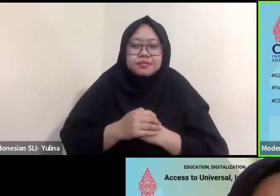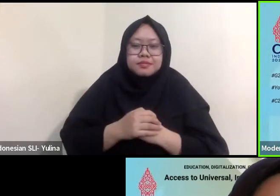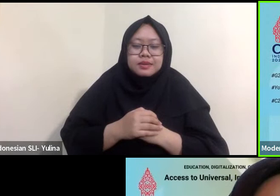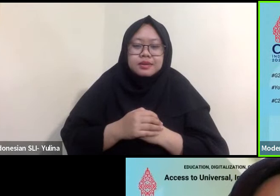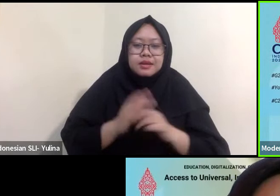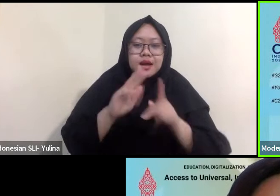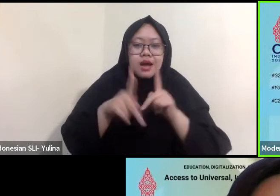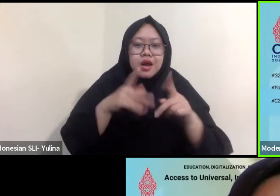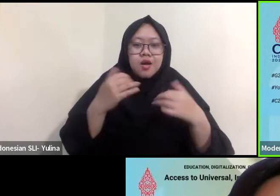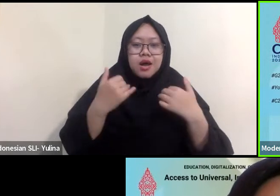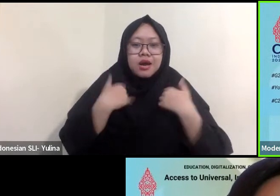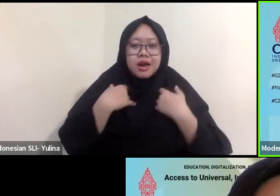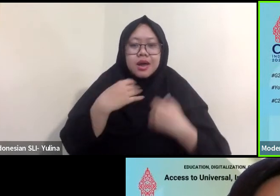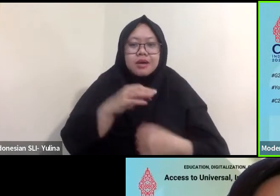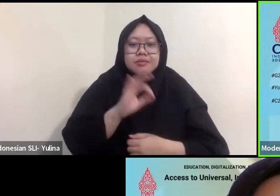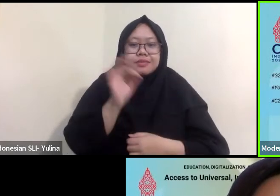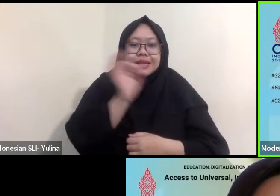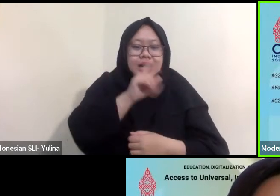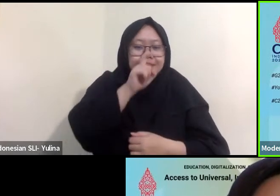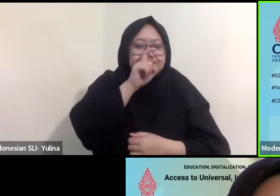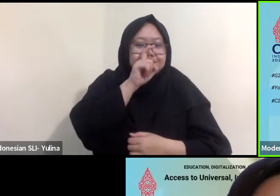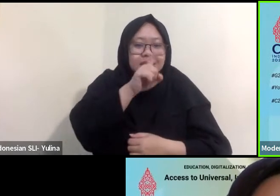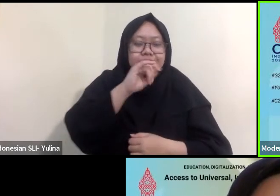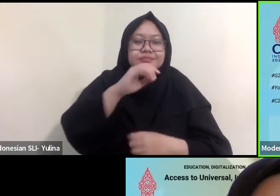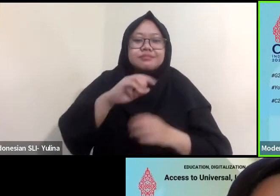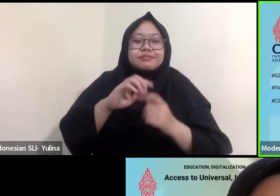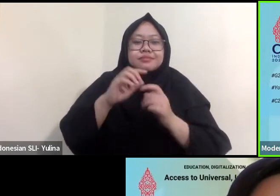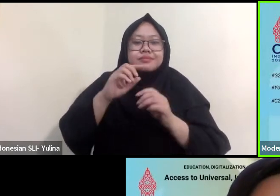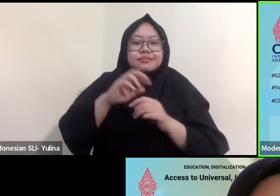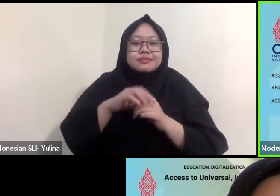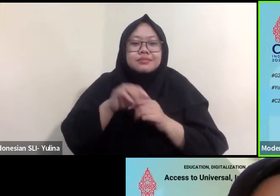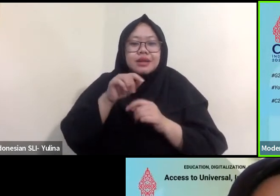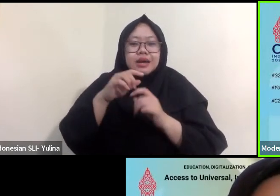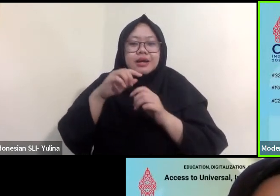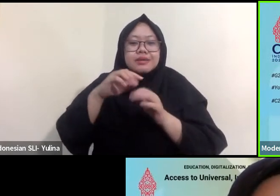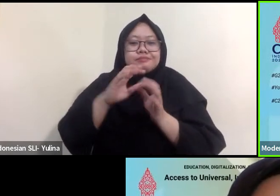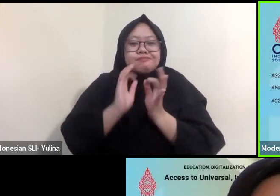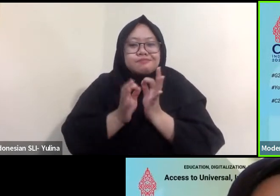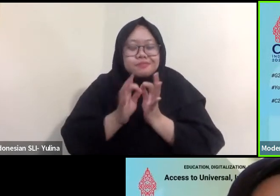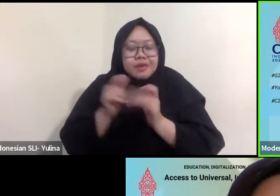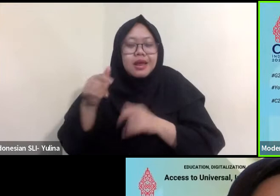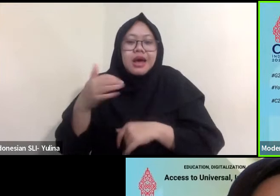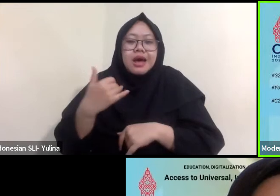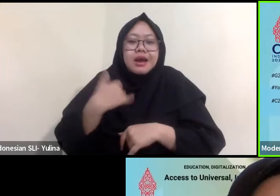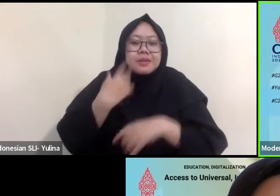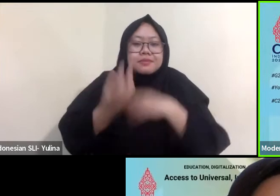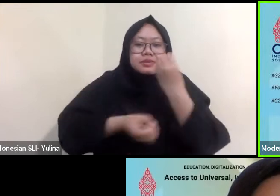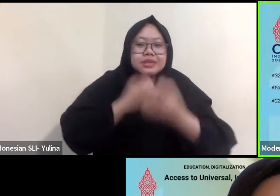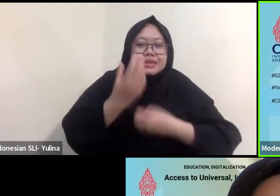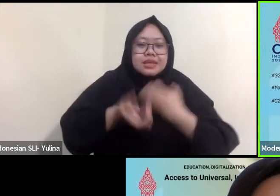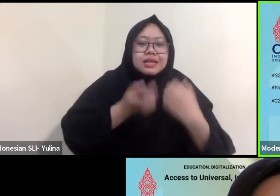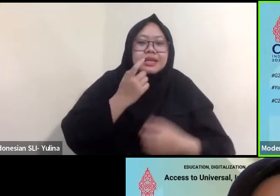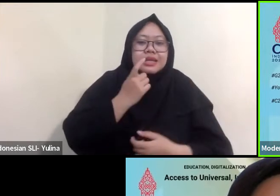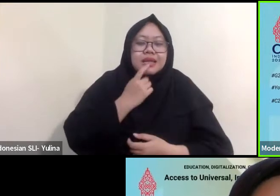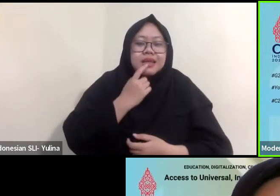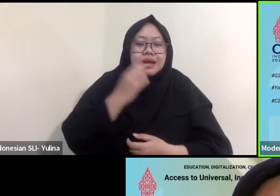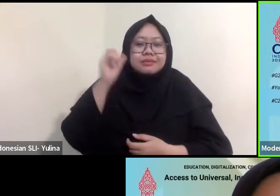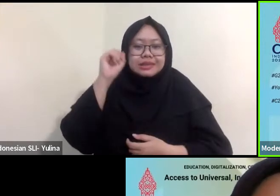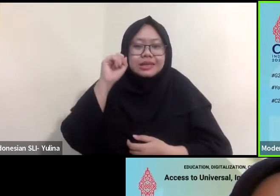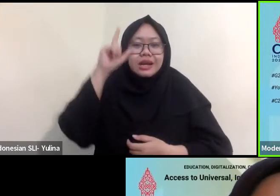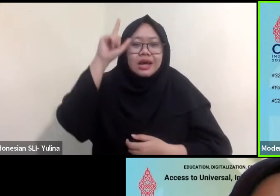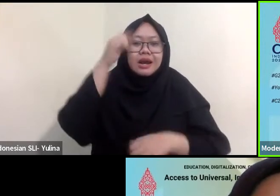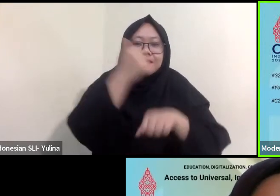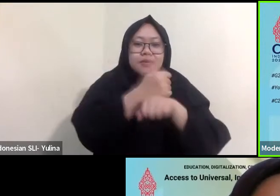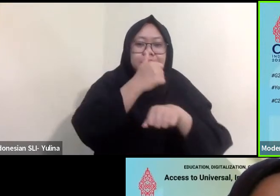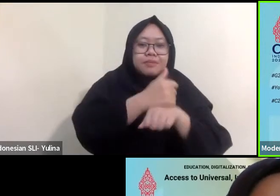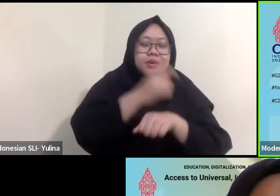So yes, Putri explained that actually the role of awareness among young female leaders have been happening in many countries, including in Indonesia.